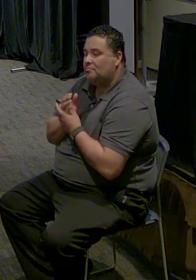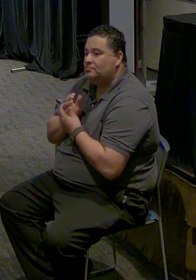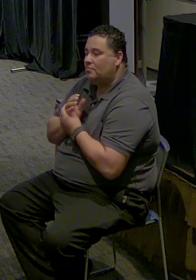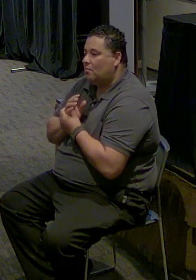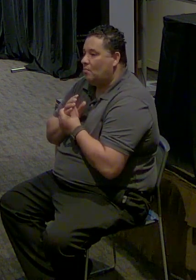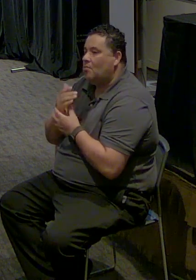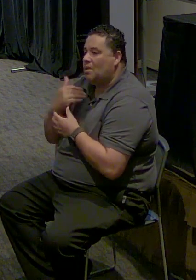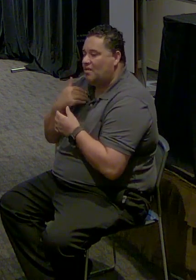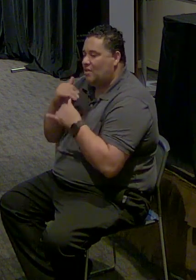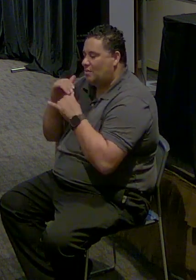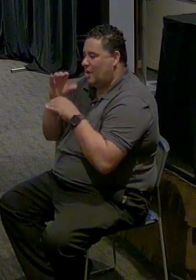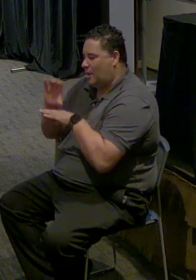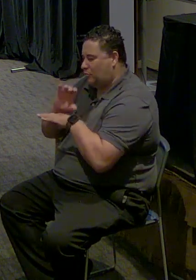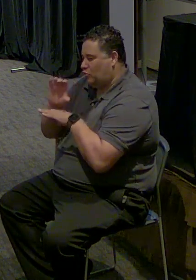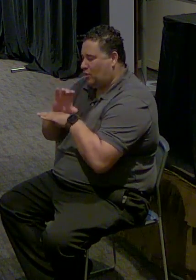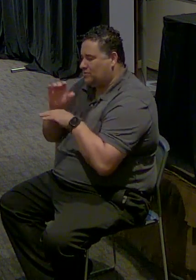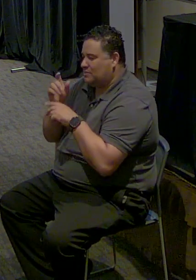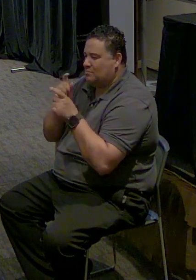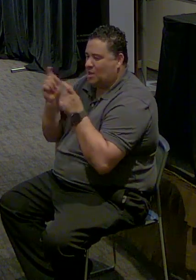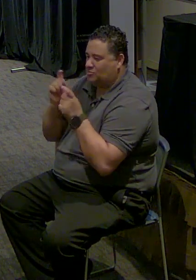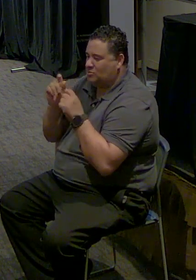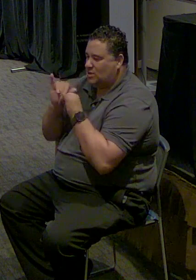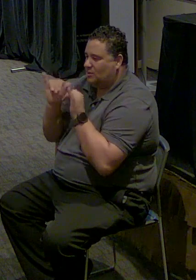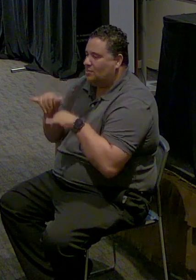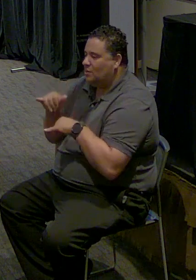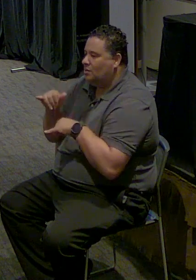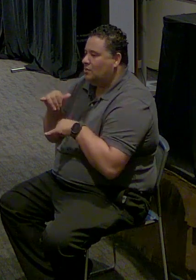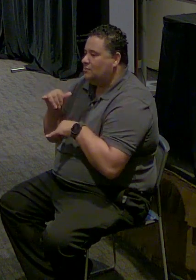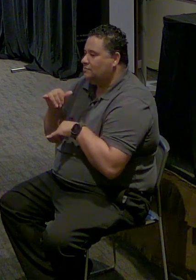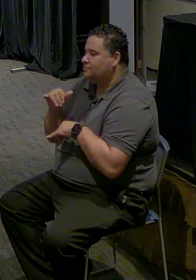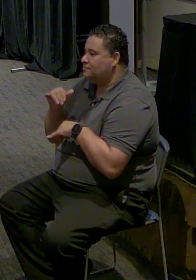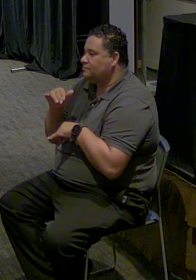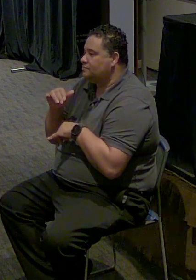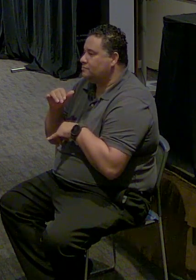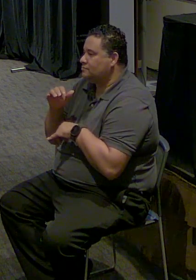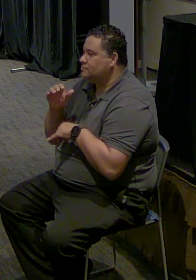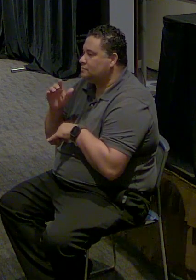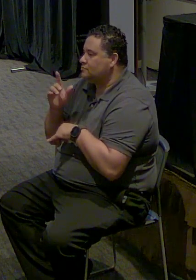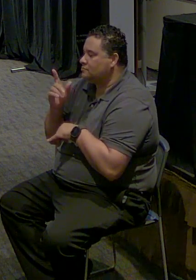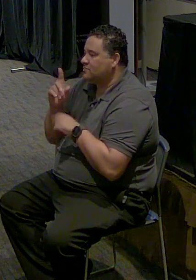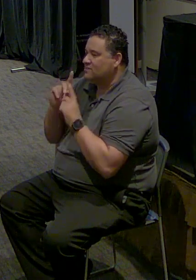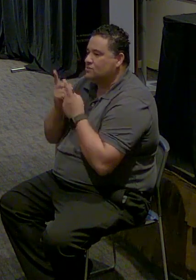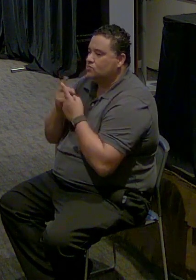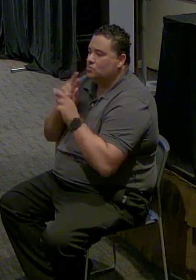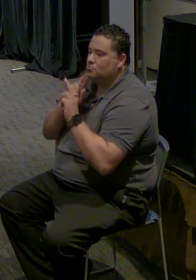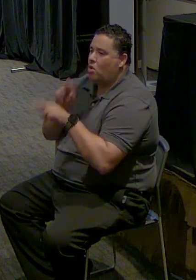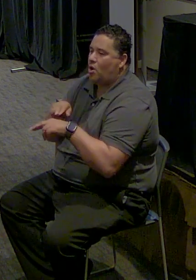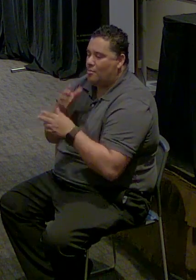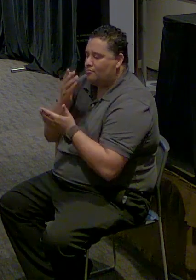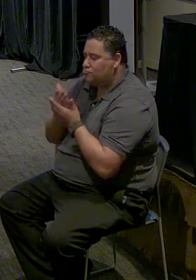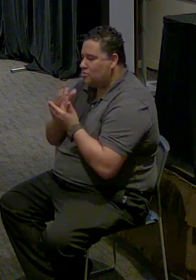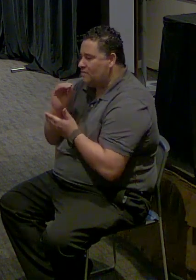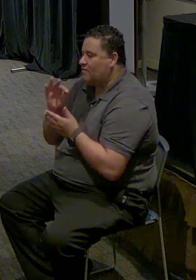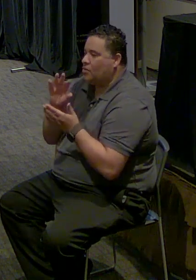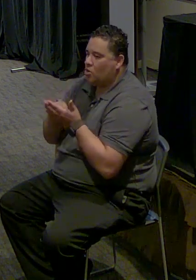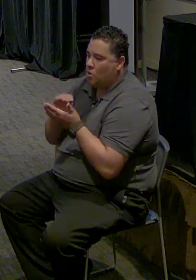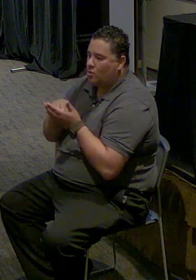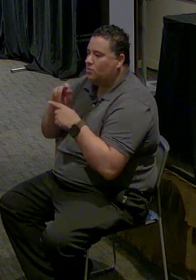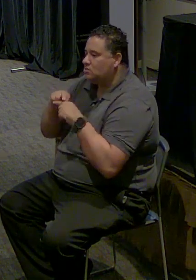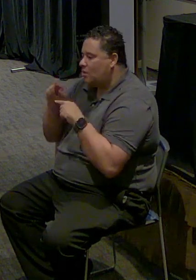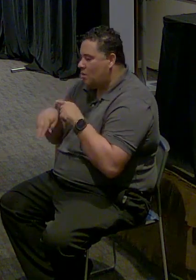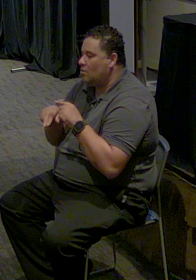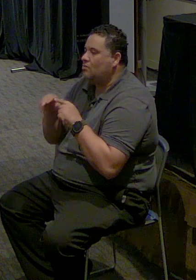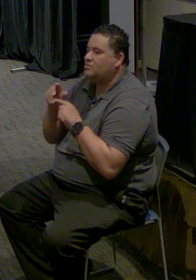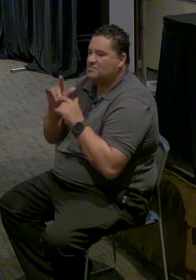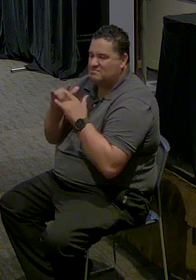a computerized management system, a portal where our districts report those credential results. We collect proof of learning results, credential results.